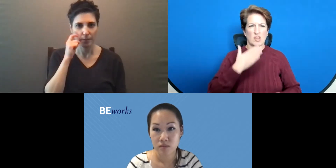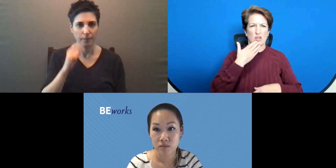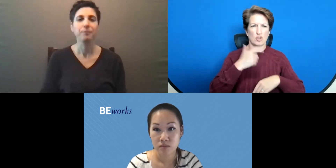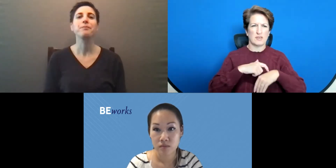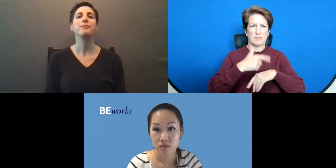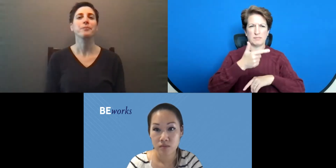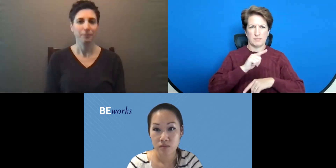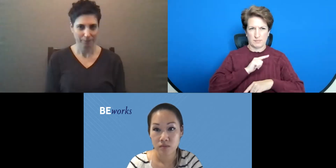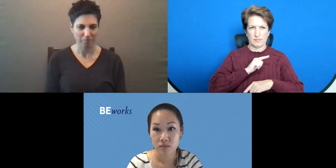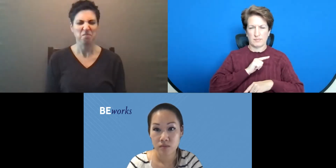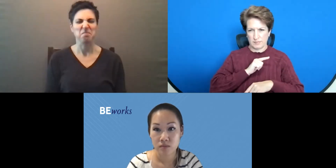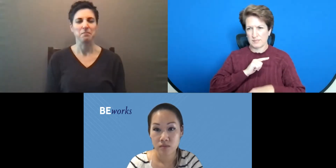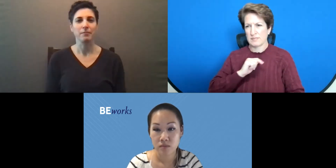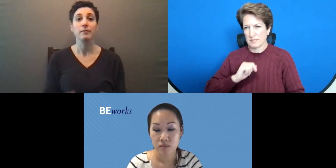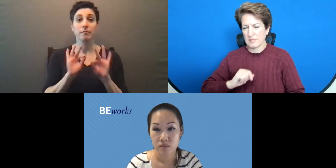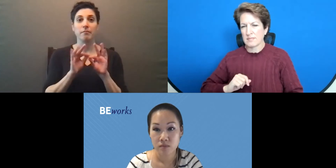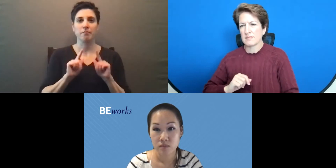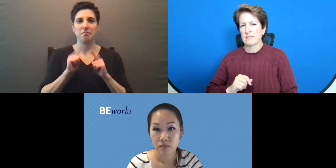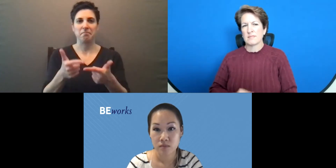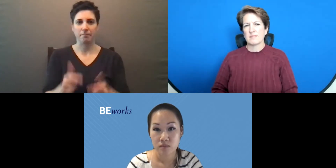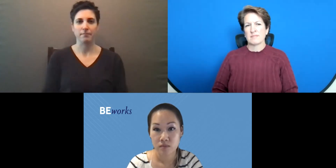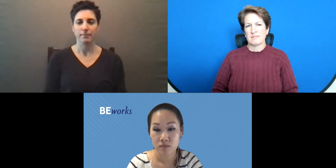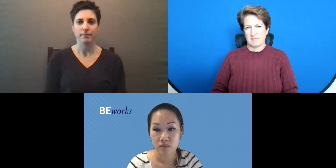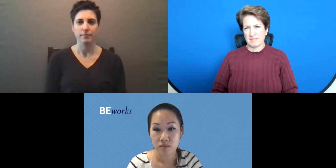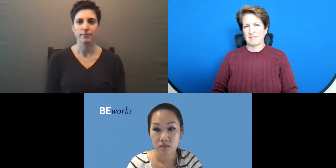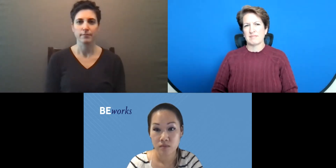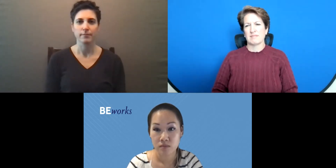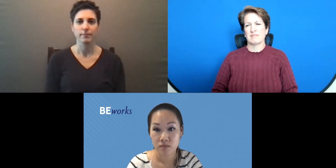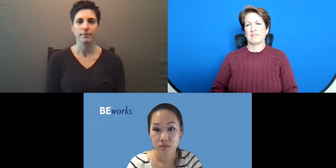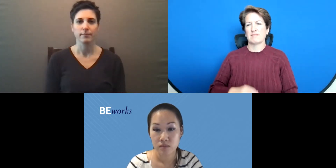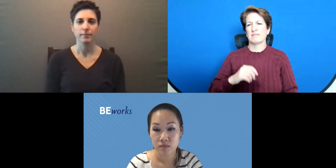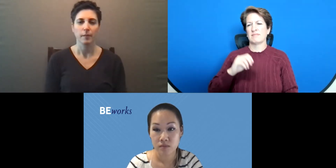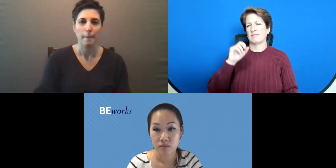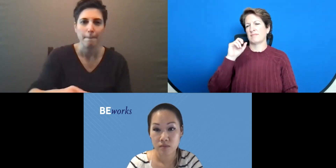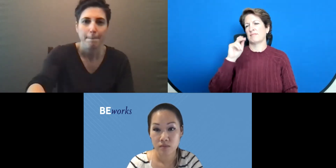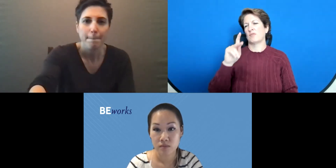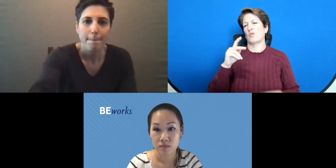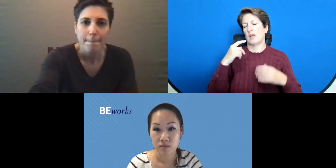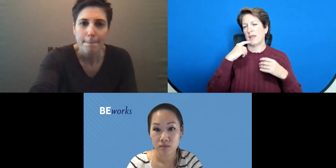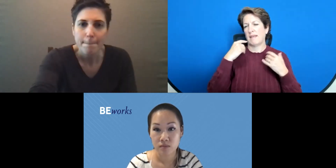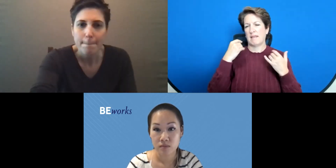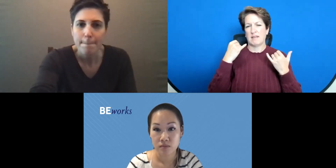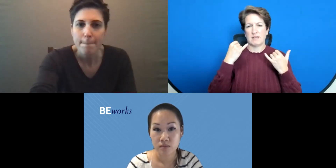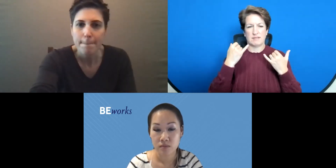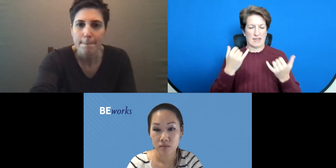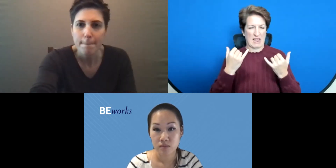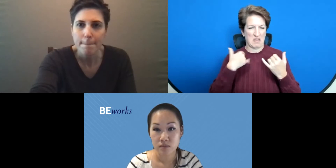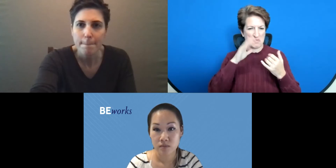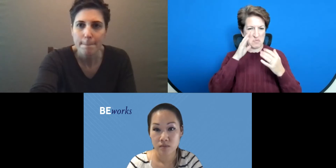Okay, great. I'm going to bring the poll to a close unless someone shouts out that they're not done yet.